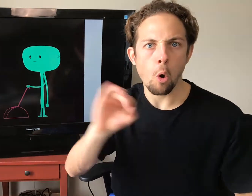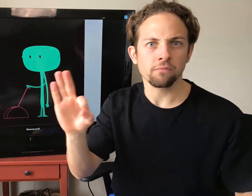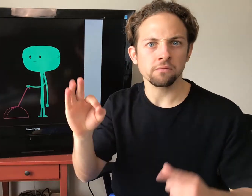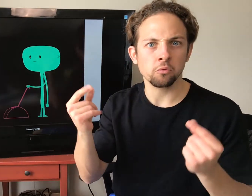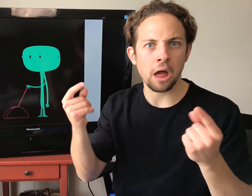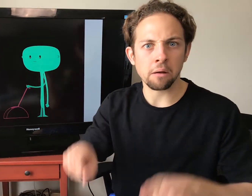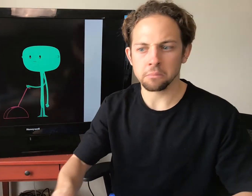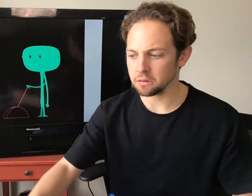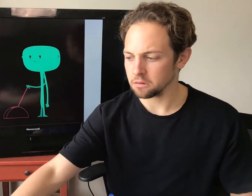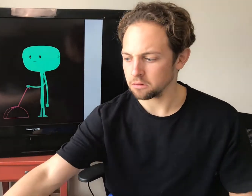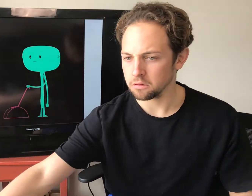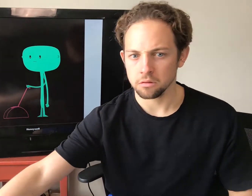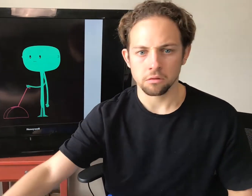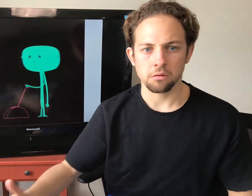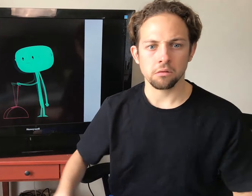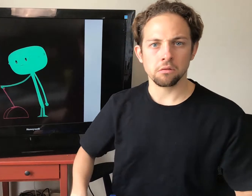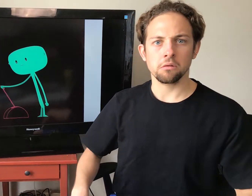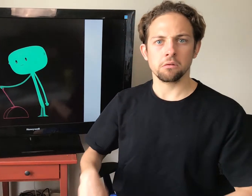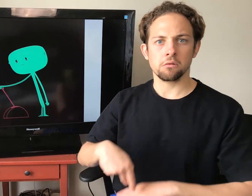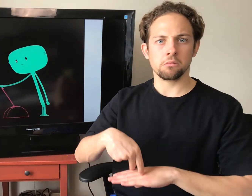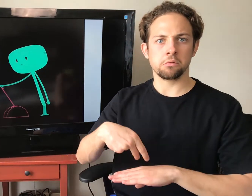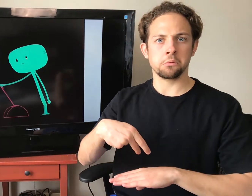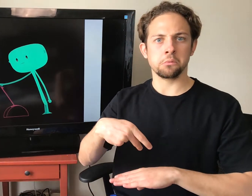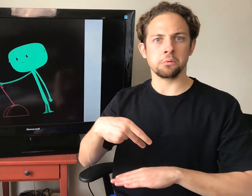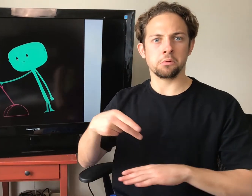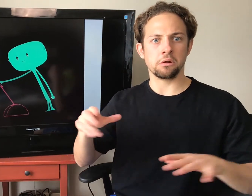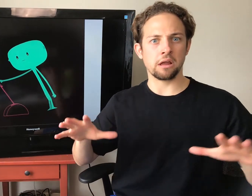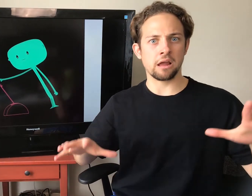Now, suppose we were able to pull a lever and turn off gravity.